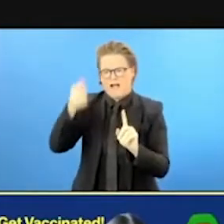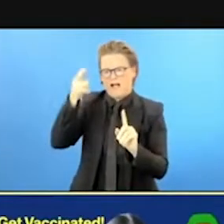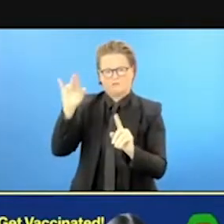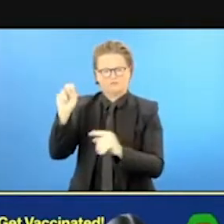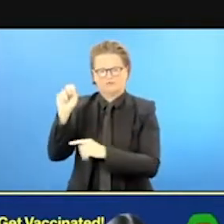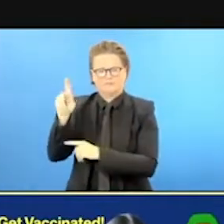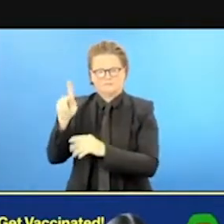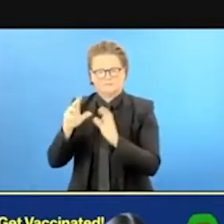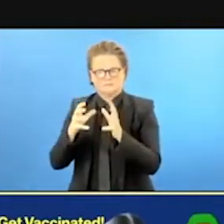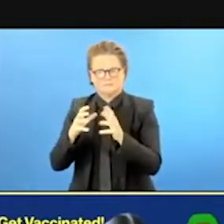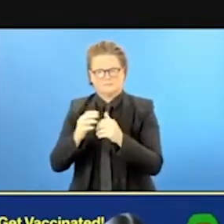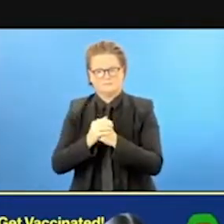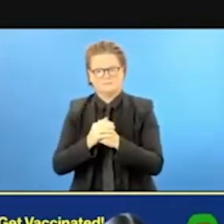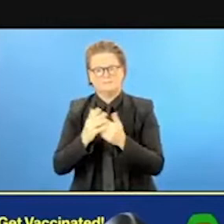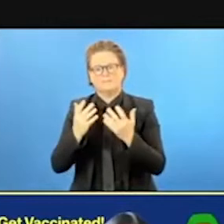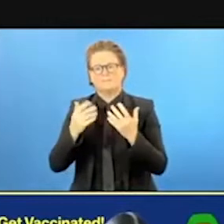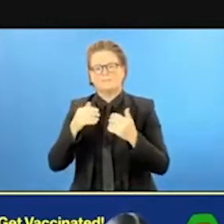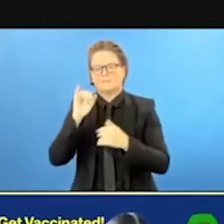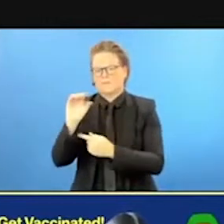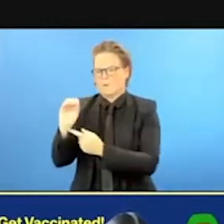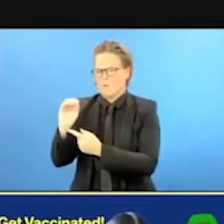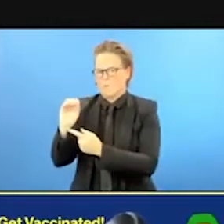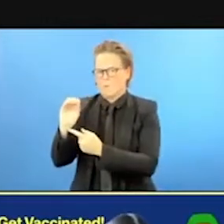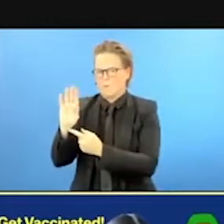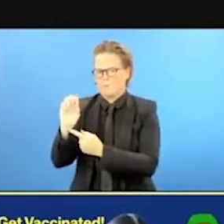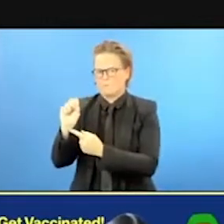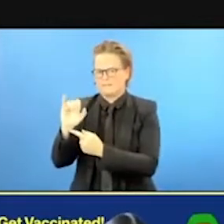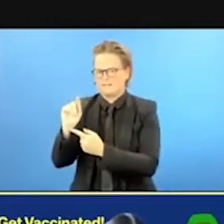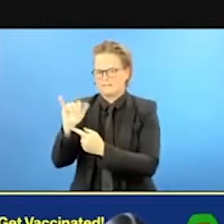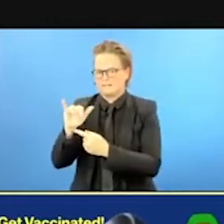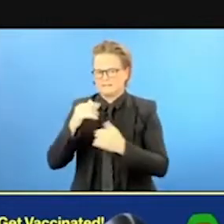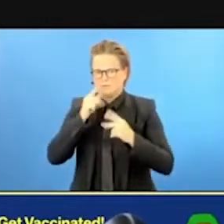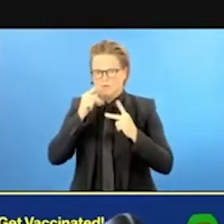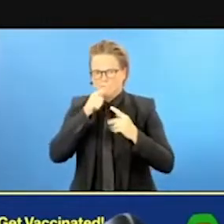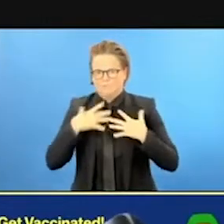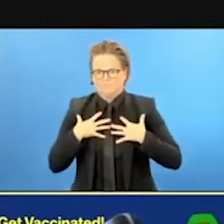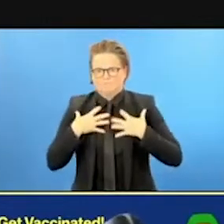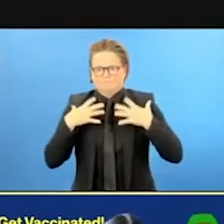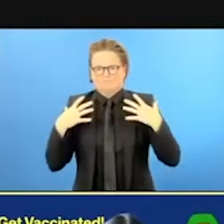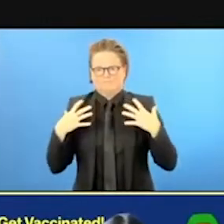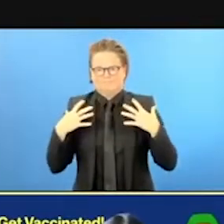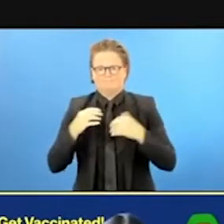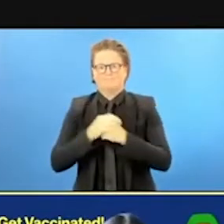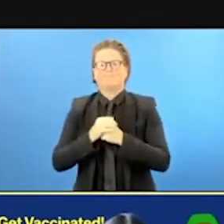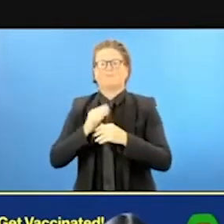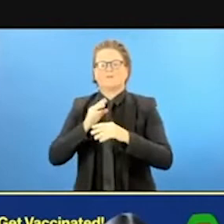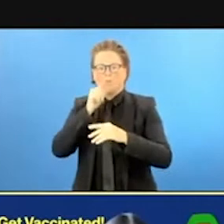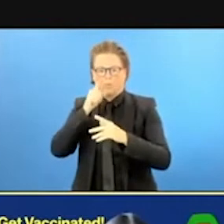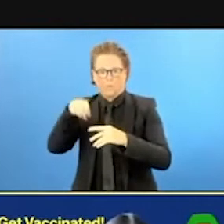and science show that obesity with a BMI over 30 were at high risk.